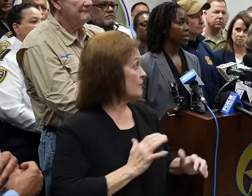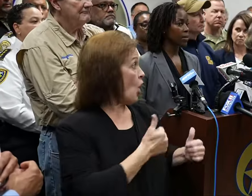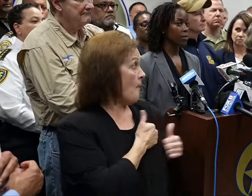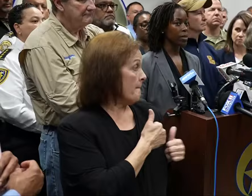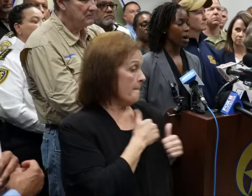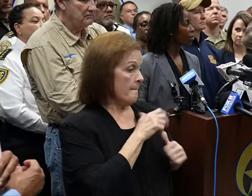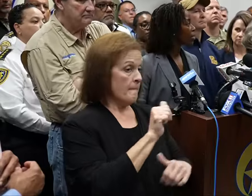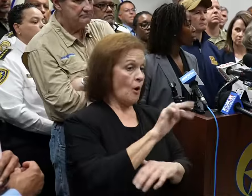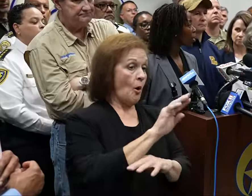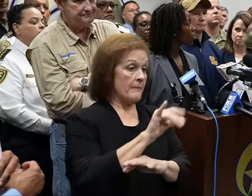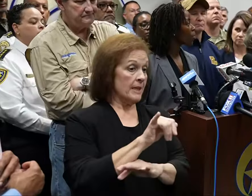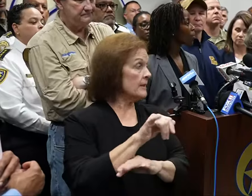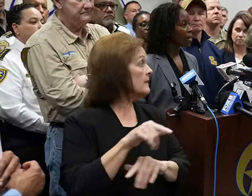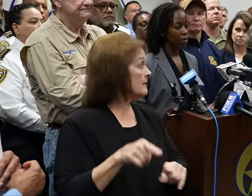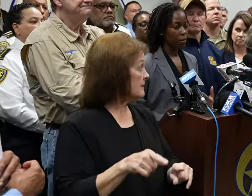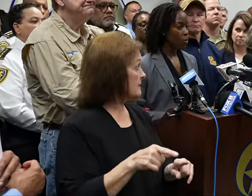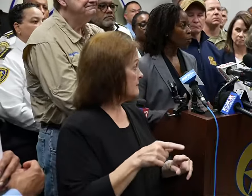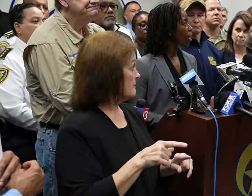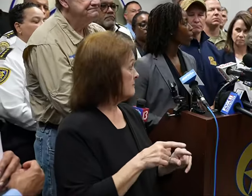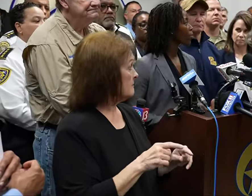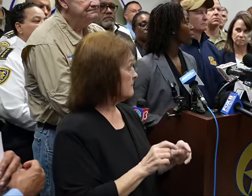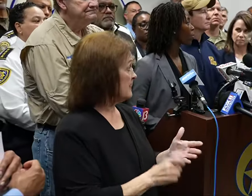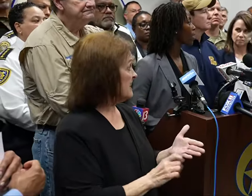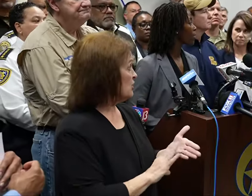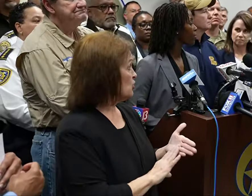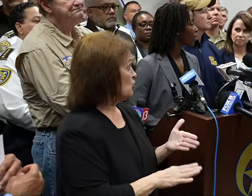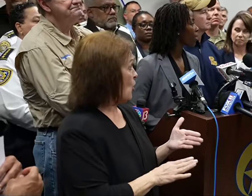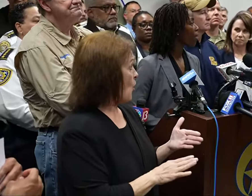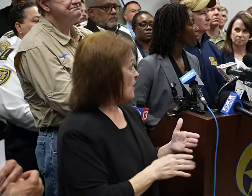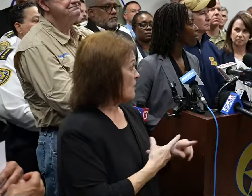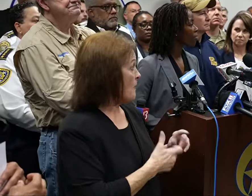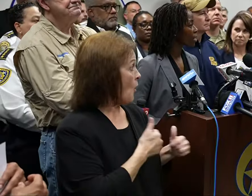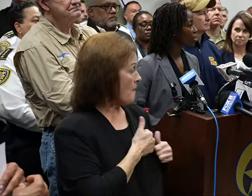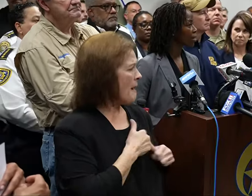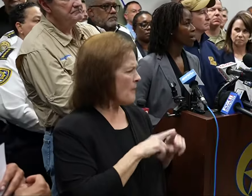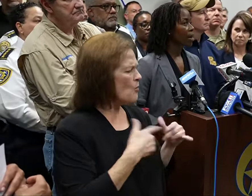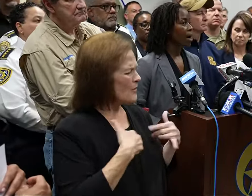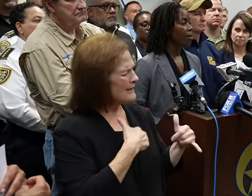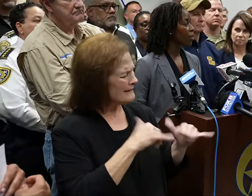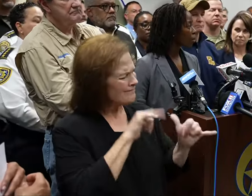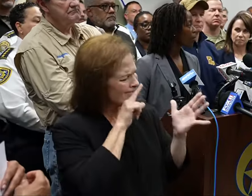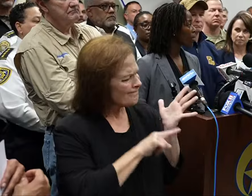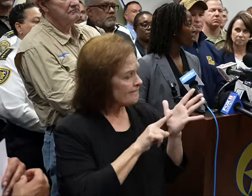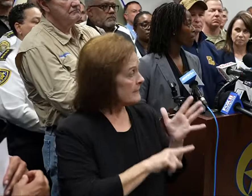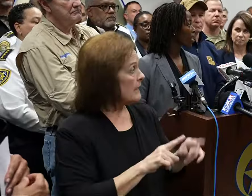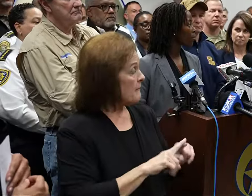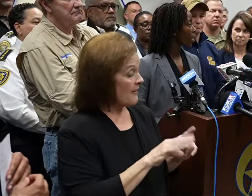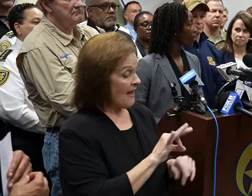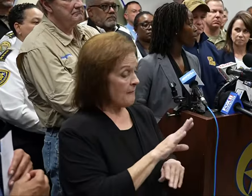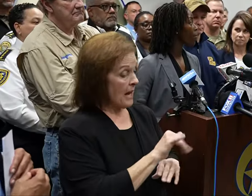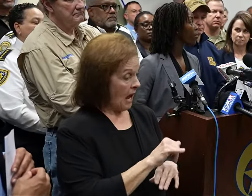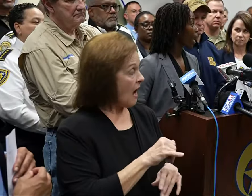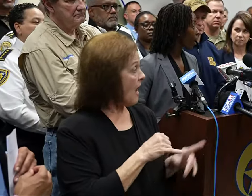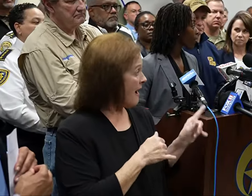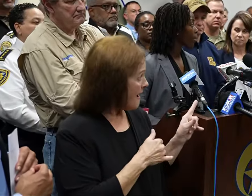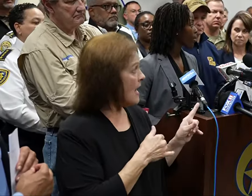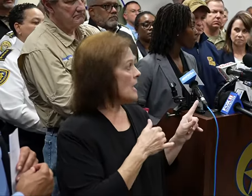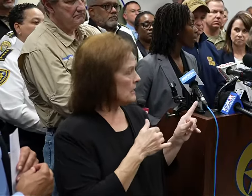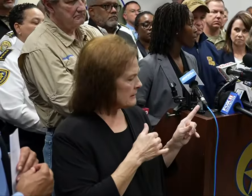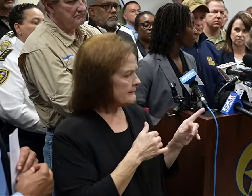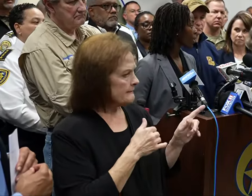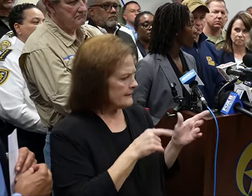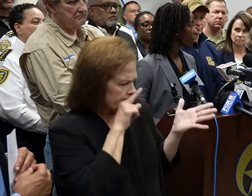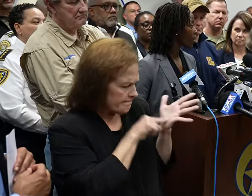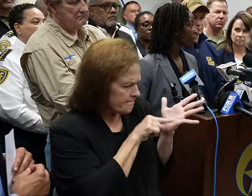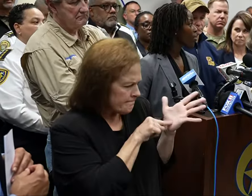We believe he was honorary discharged, but we're working through this process, figuring out all this information. The goal with the FBI is providing you with the most accurate and